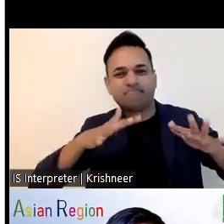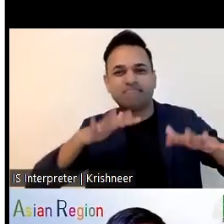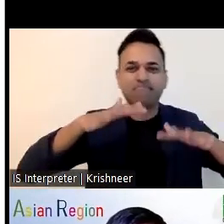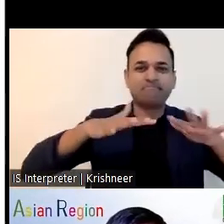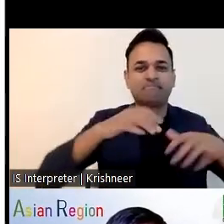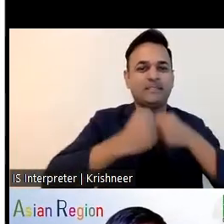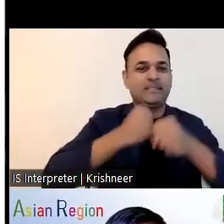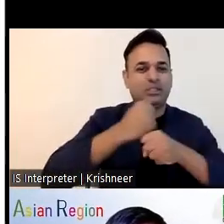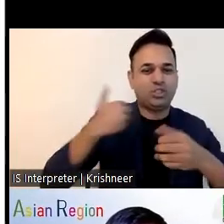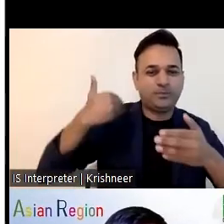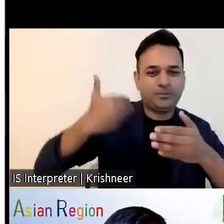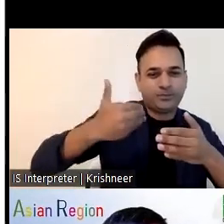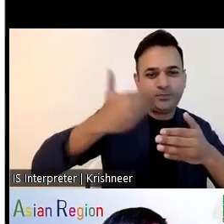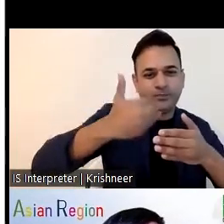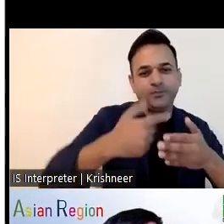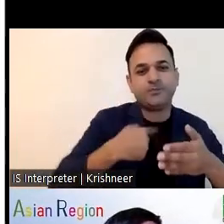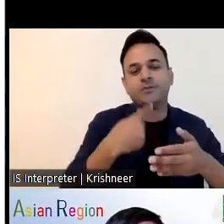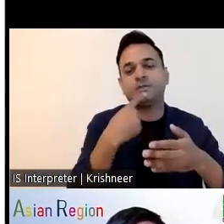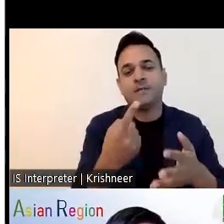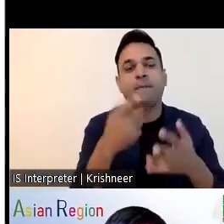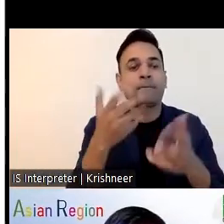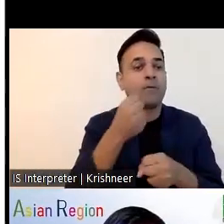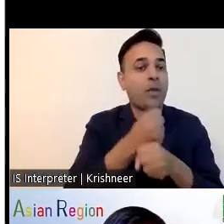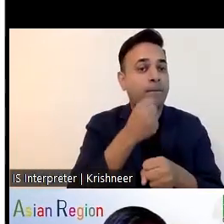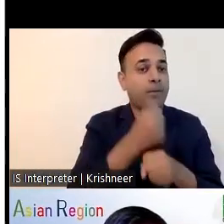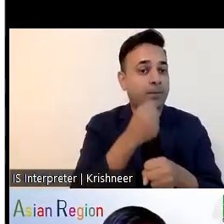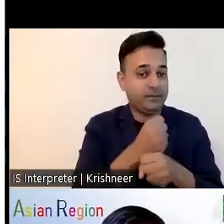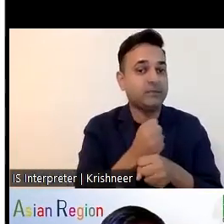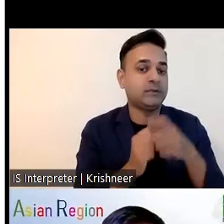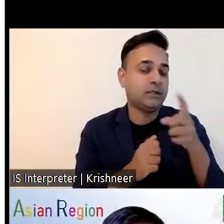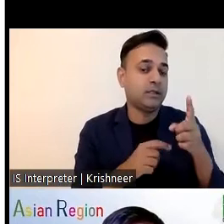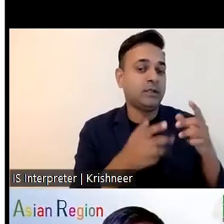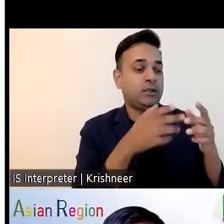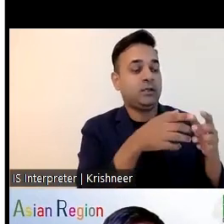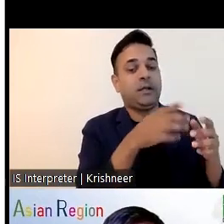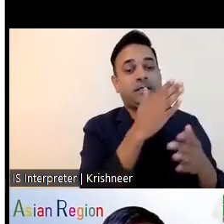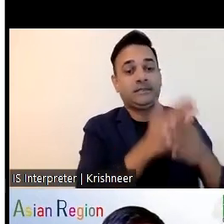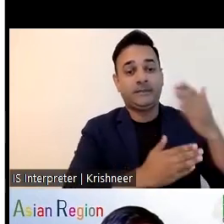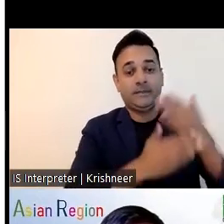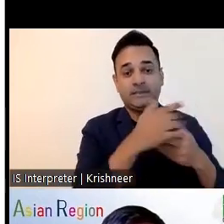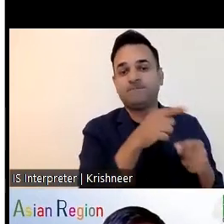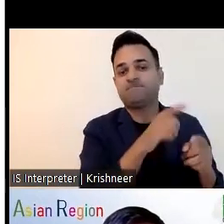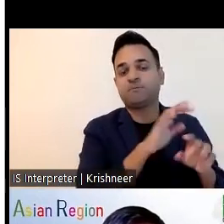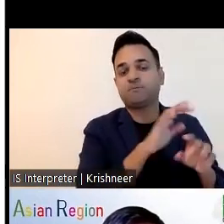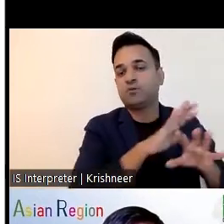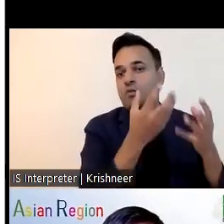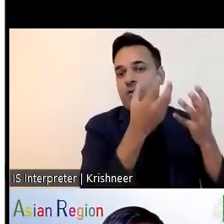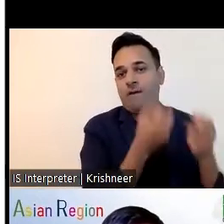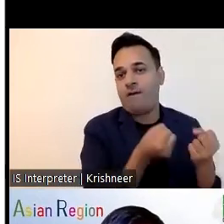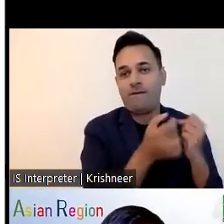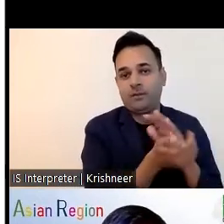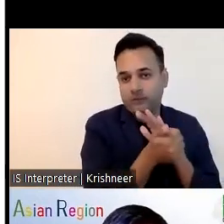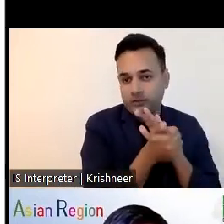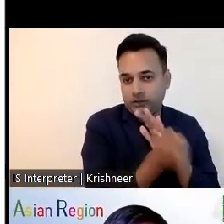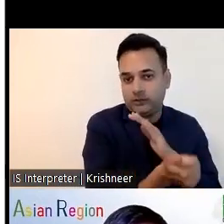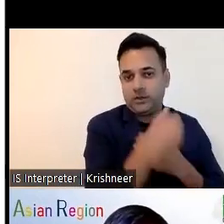especially job market skills that like technical skills, vocational skills, what the market is demanding. And that's why we are not